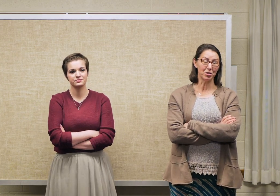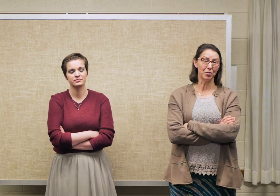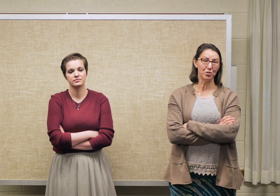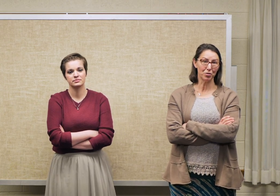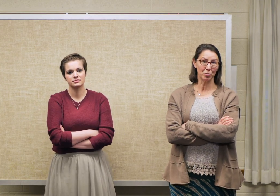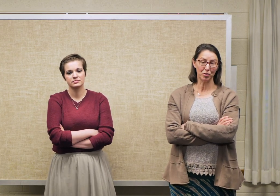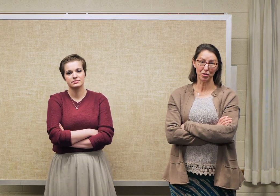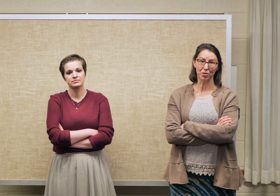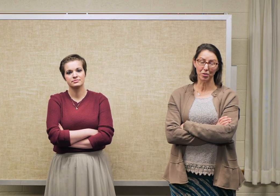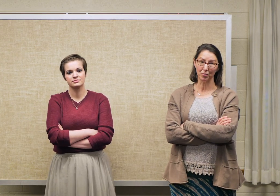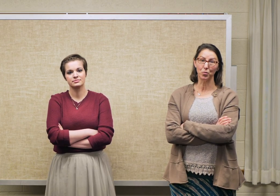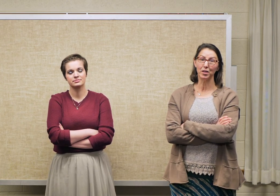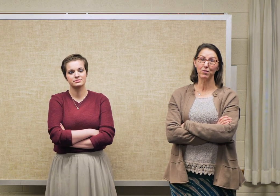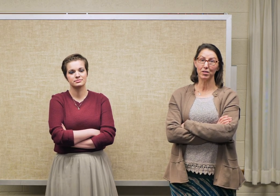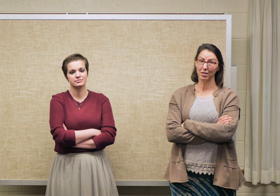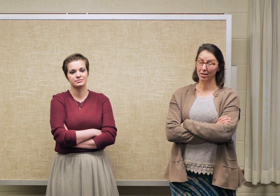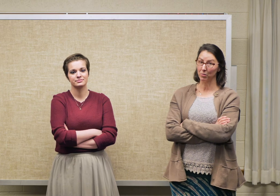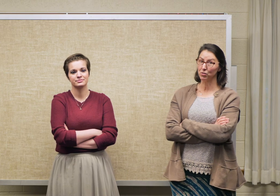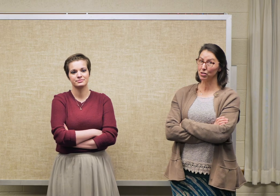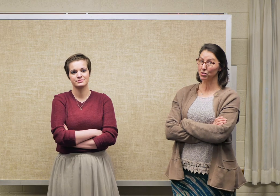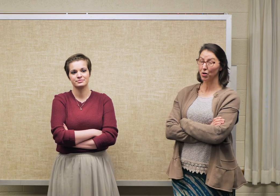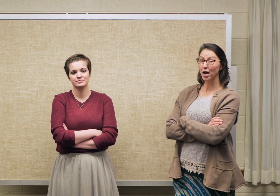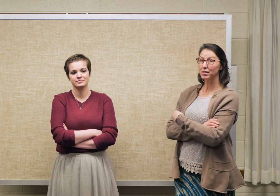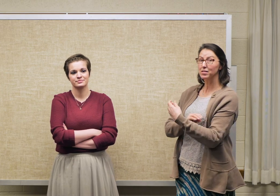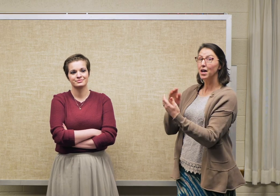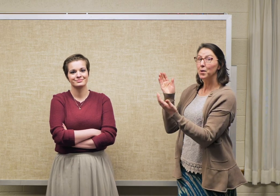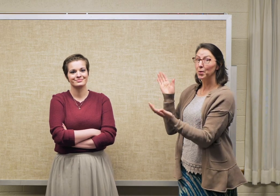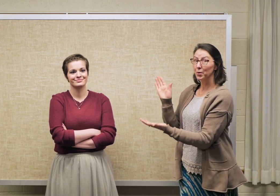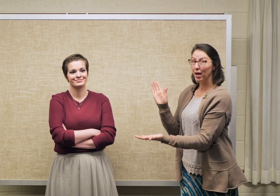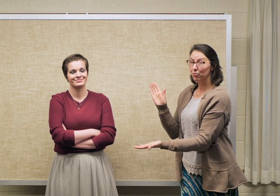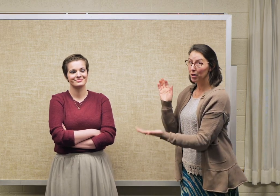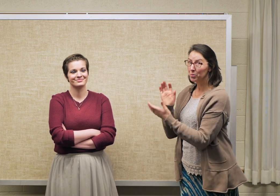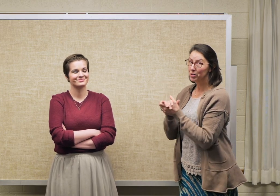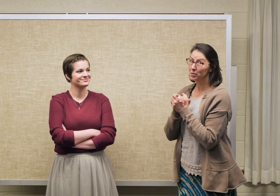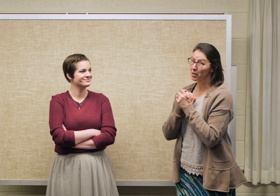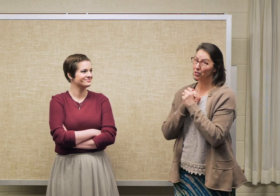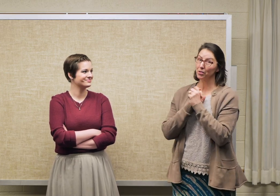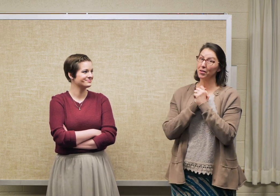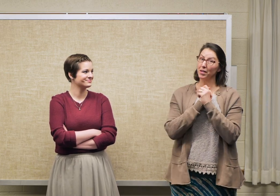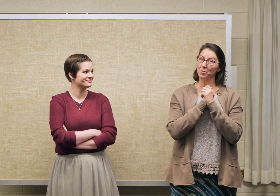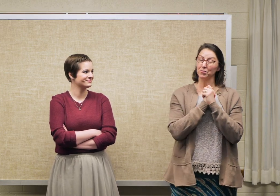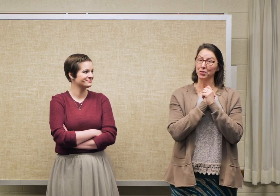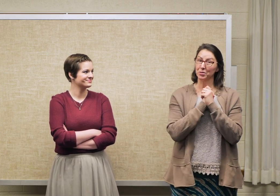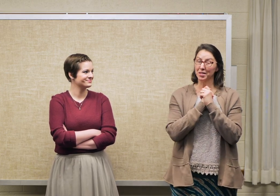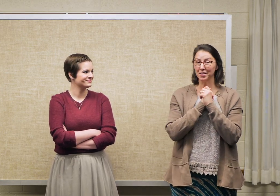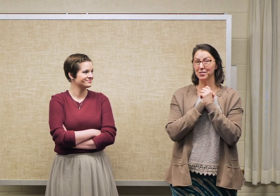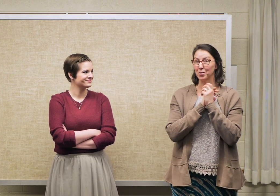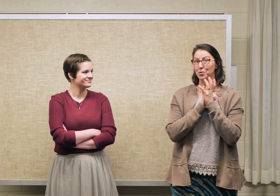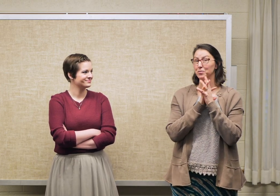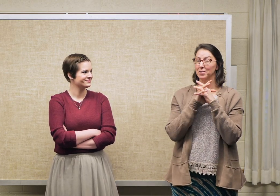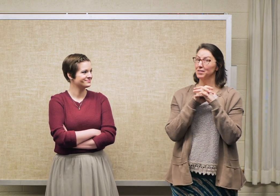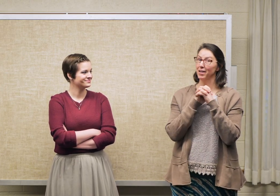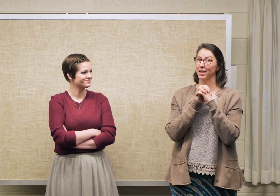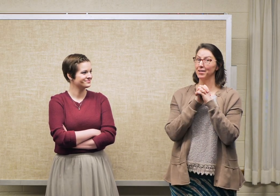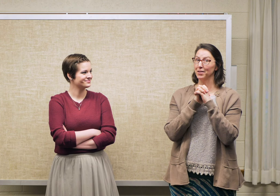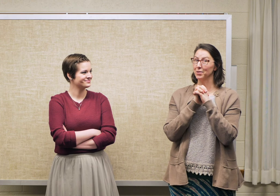know the scriptures are too. And we leave this in the name of Jesus Christ. But we have one more special thing before we're done. So hang in there with